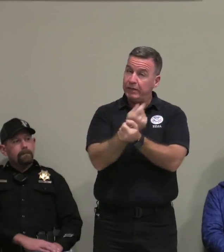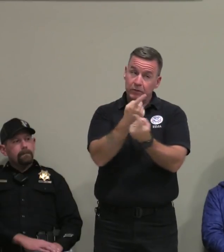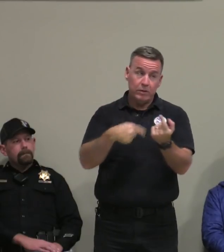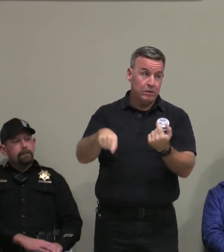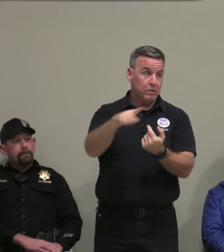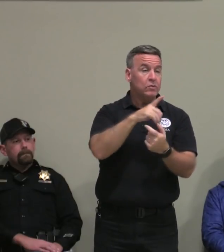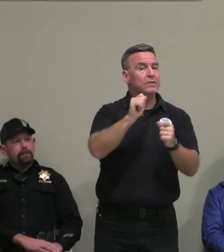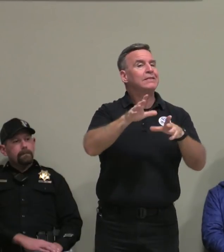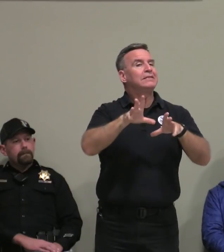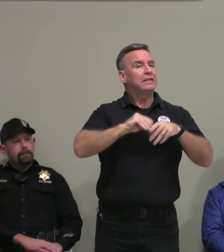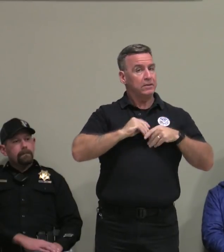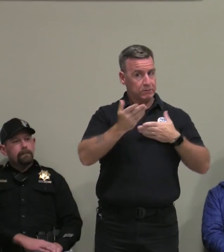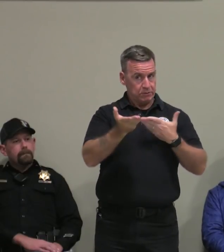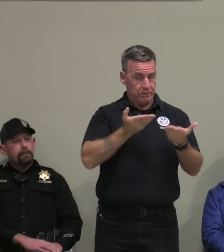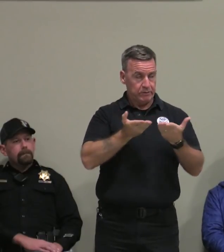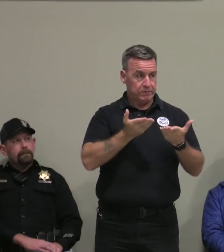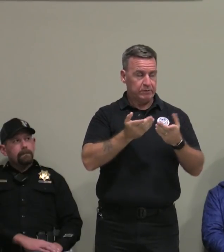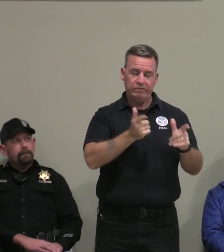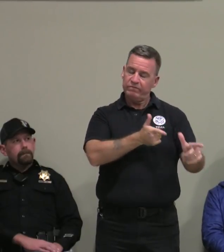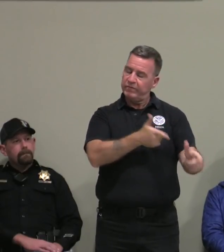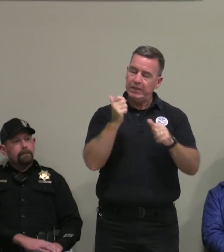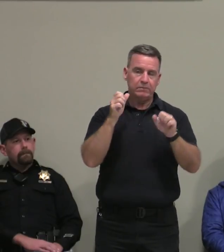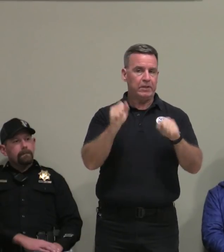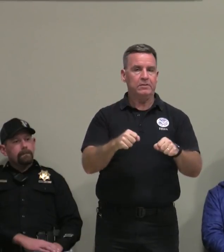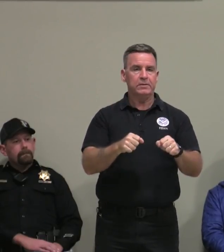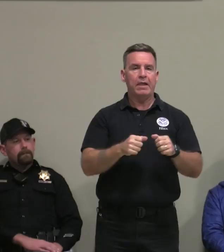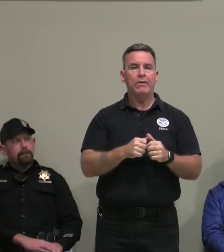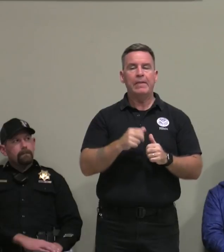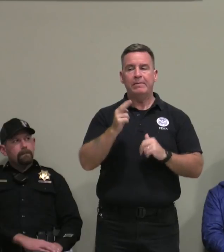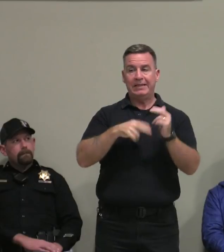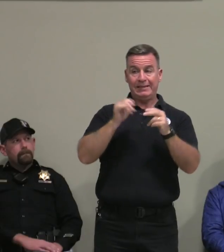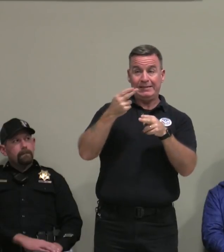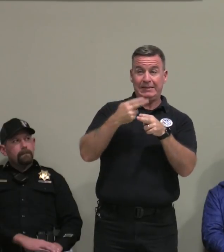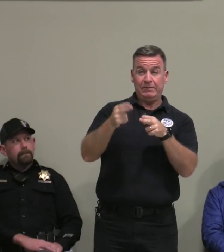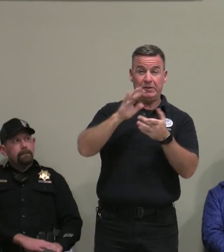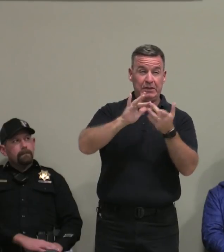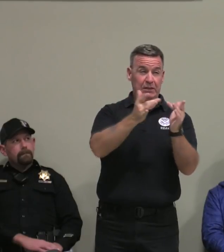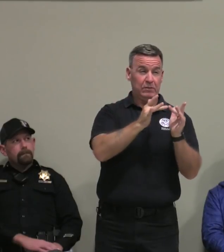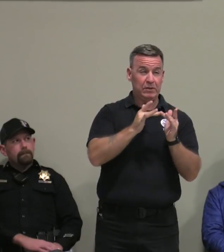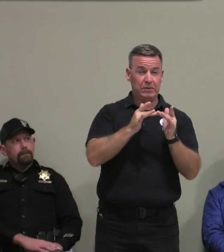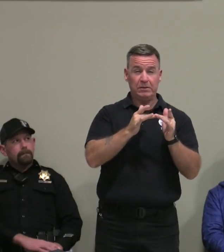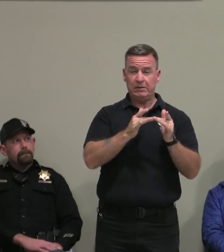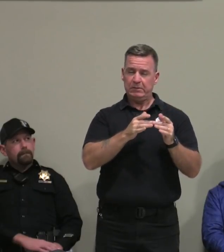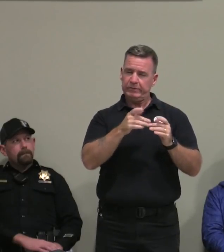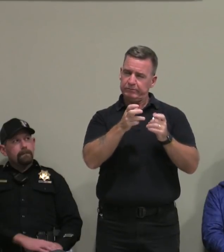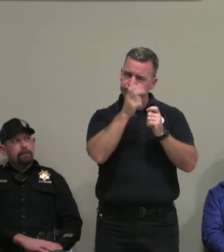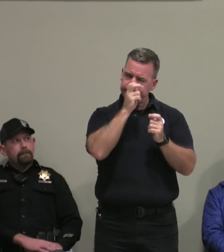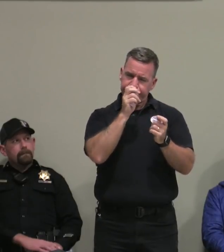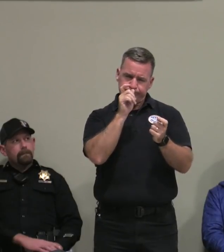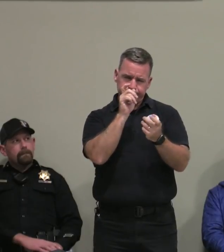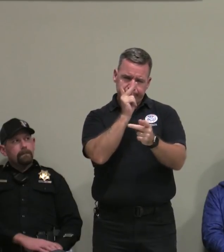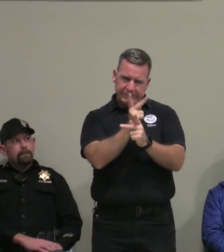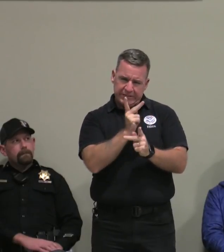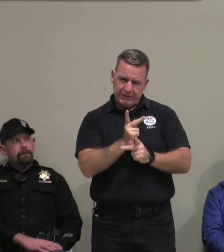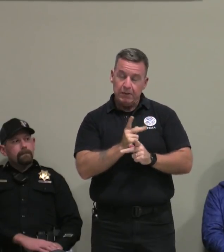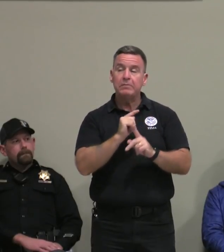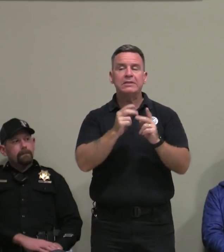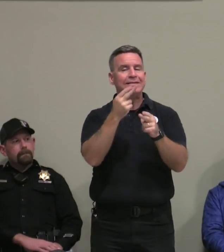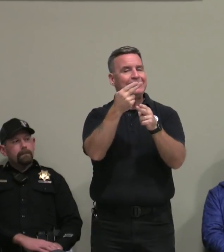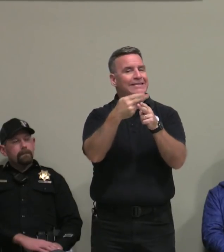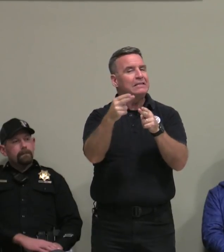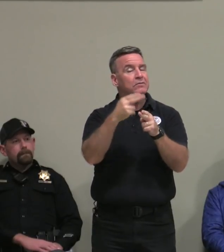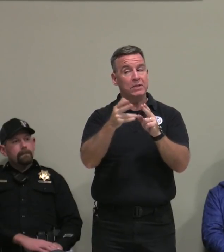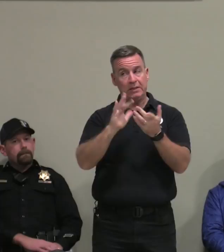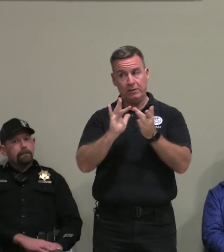that can take service as fast as possible. We are building that temporary network to our highest standards, but it is that a temporary